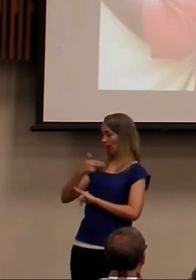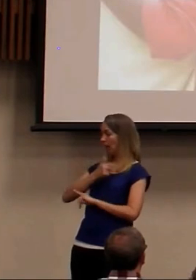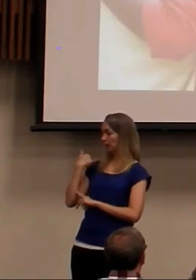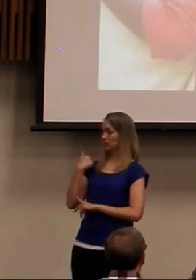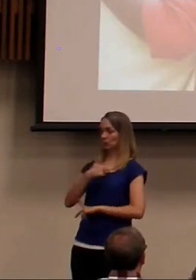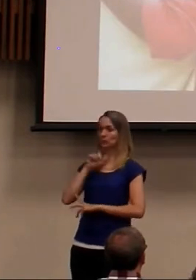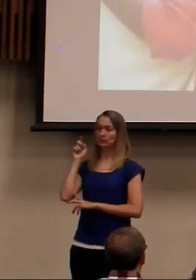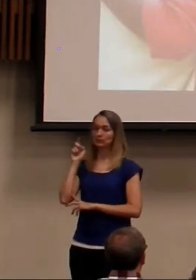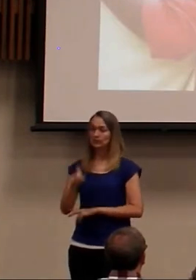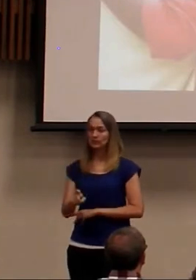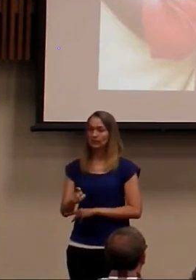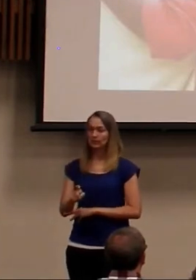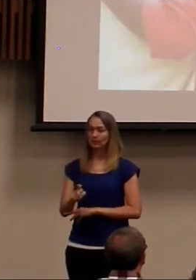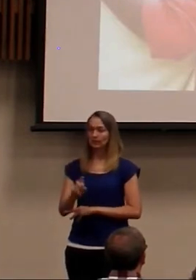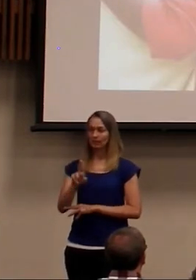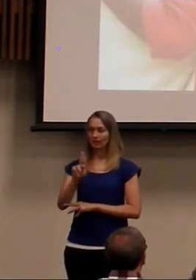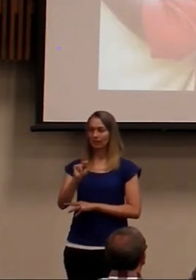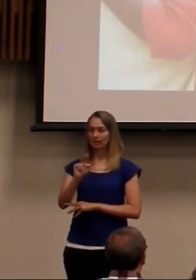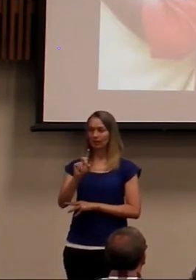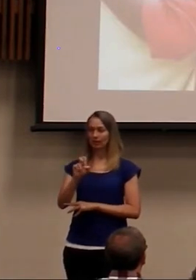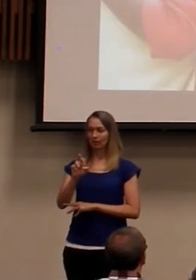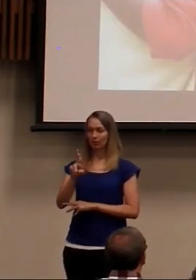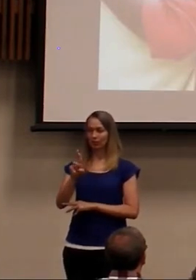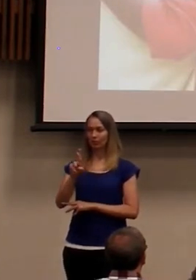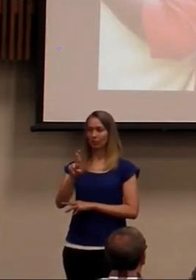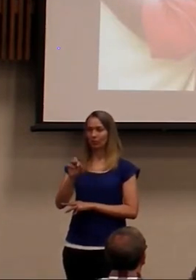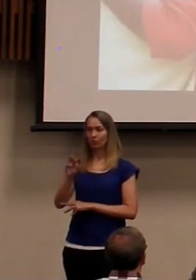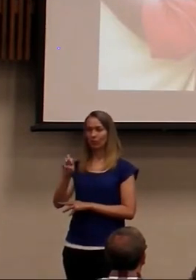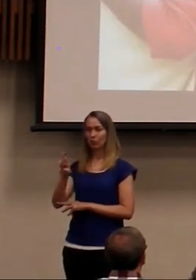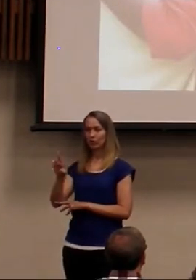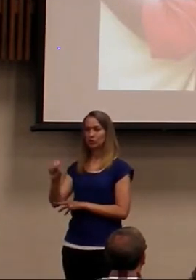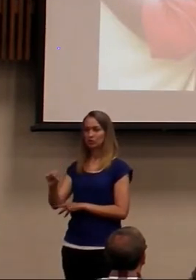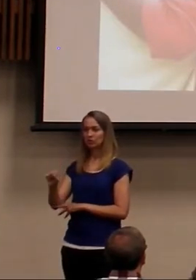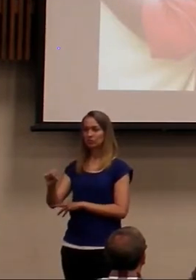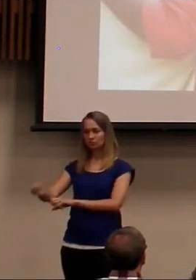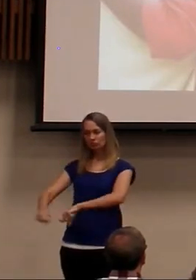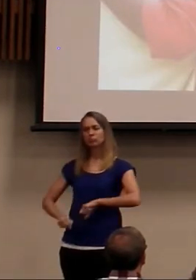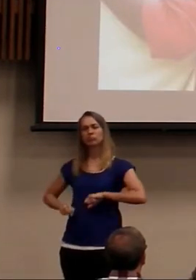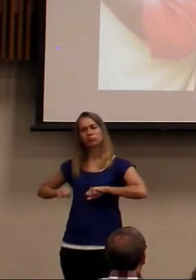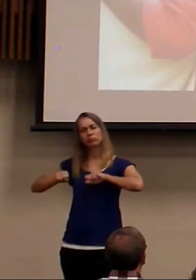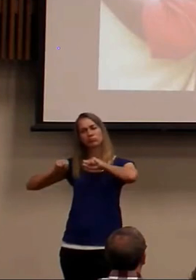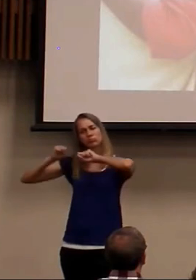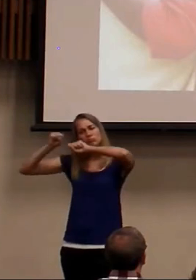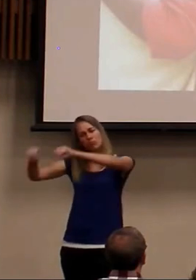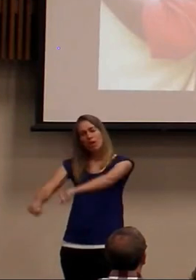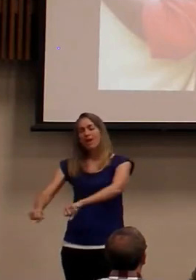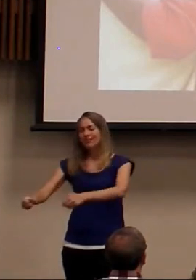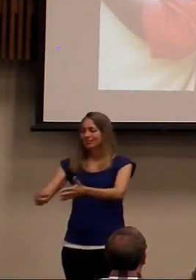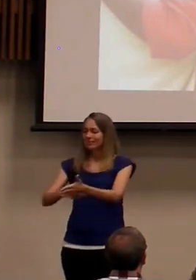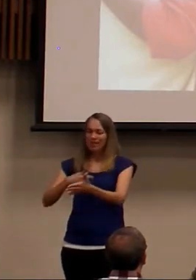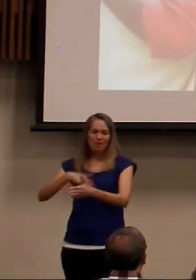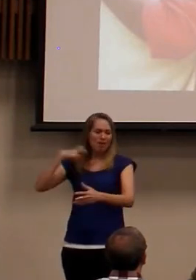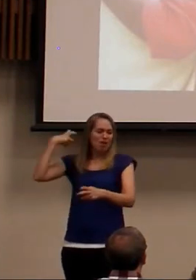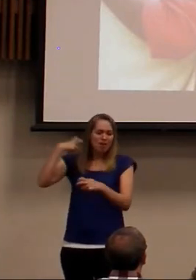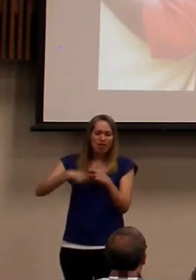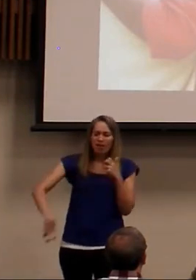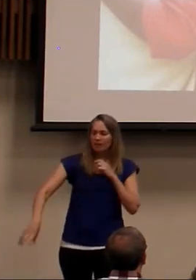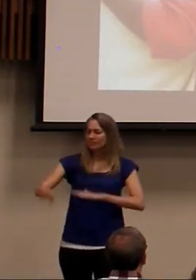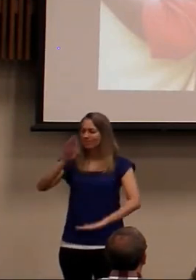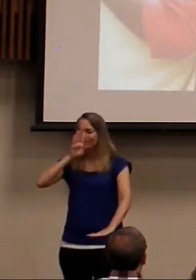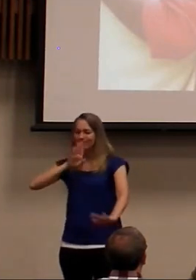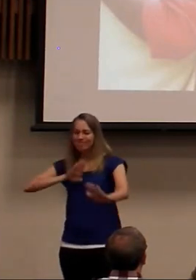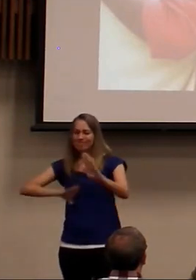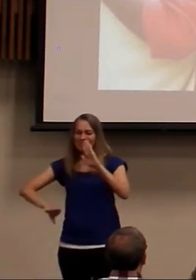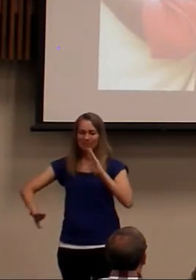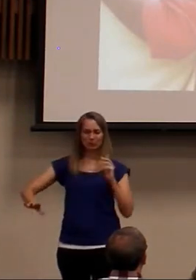need under rowers. Sometimes it's hard. Sometimes it's frustrating. Sometimes it scares us a